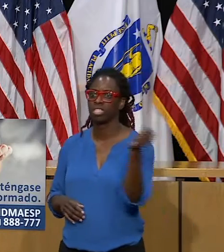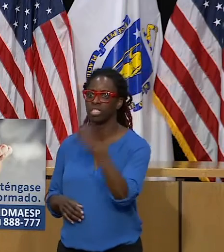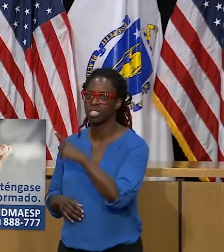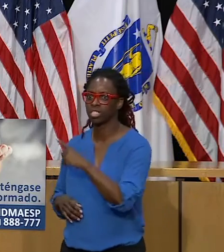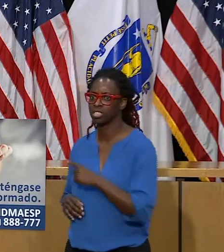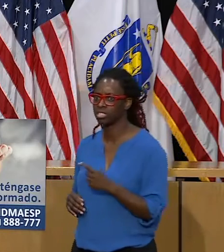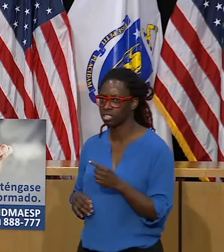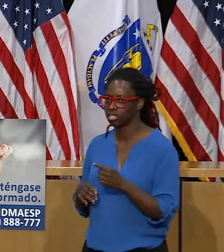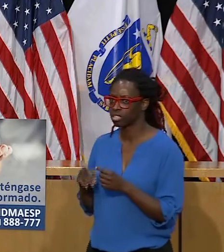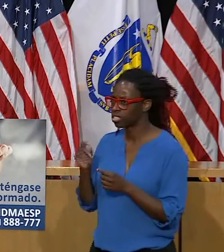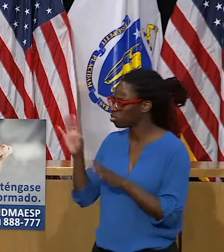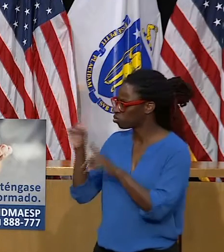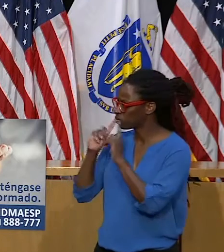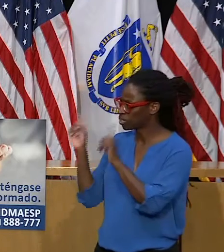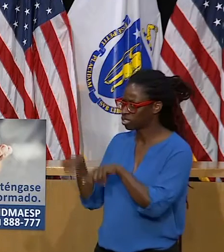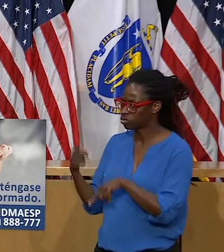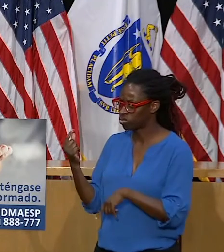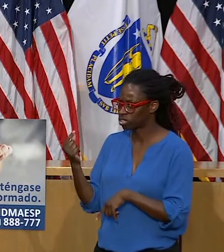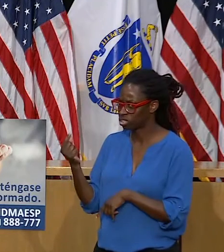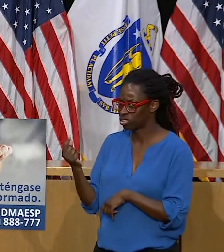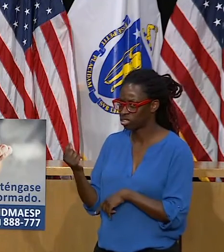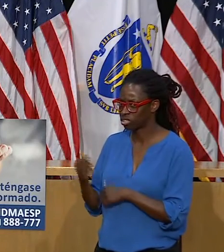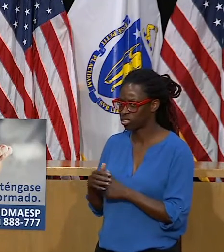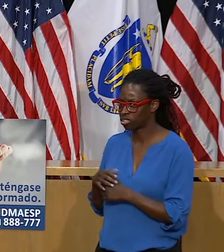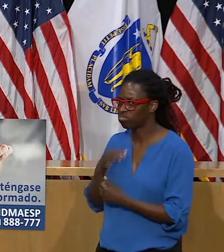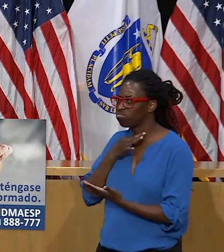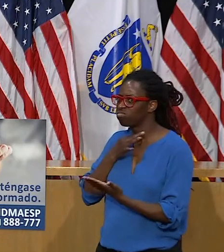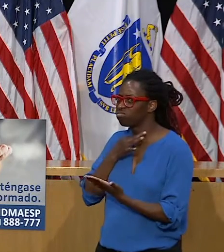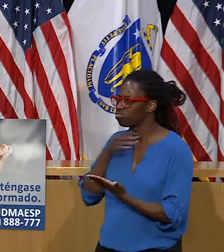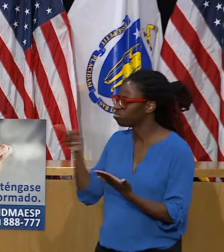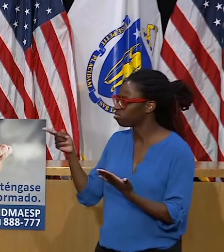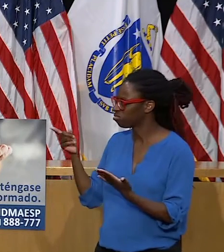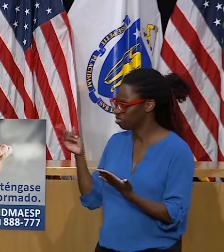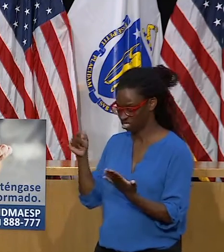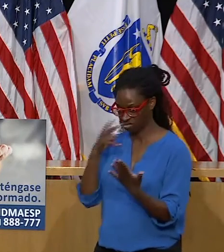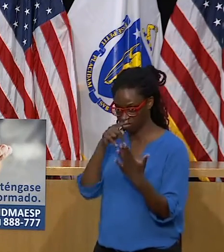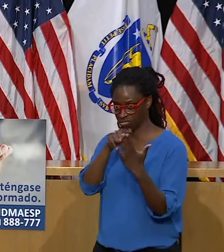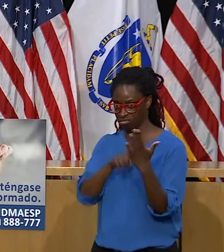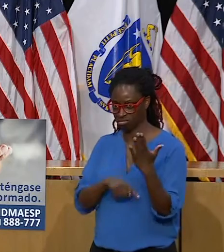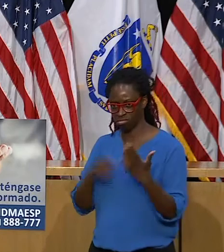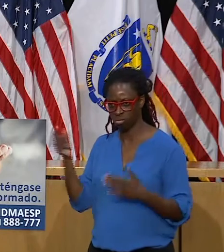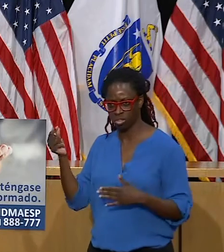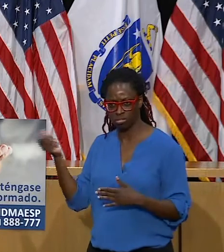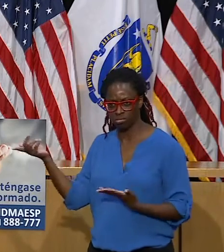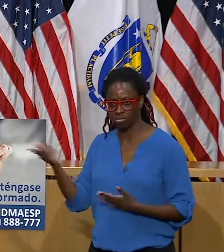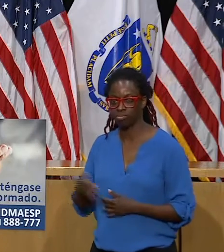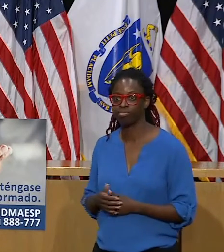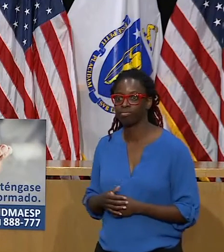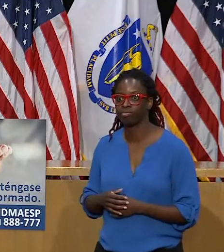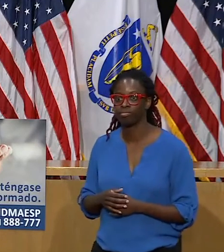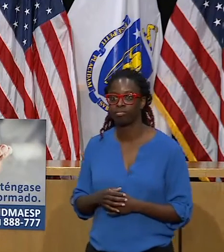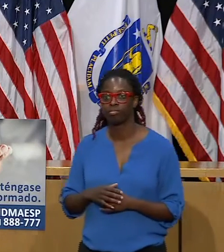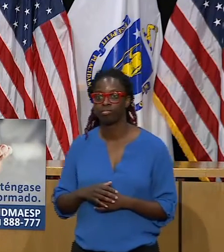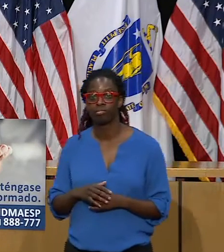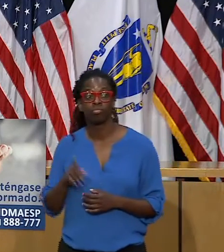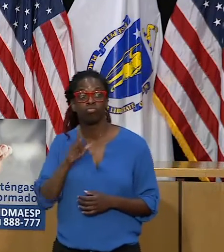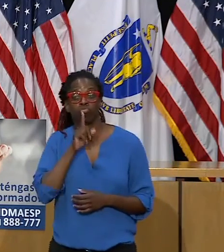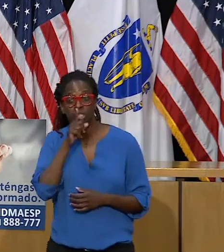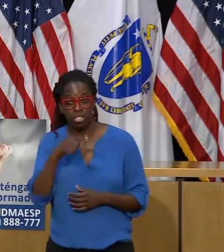I think the report that was released by Mark Perlstein was thorough and comprehensive. He talked to 100